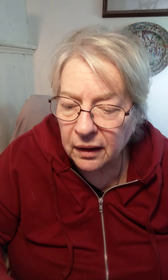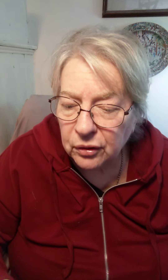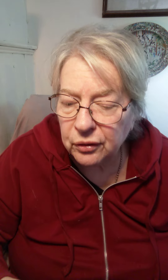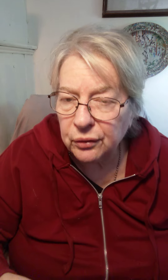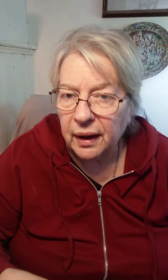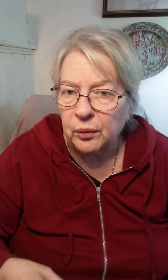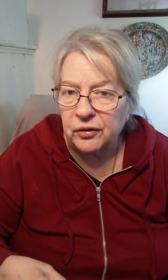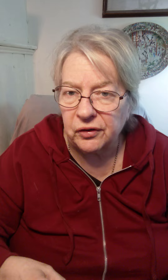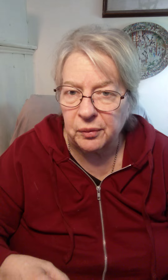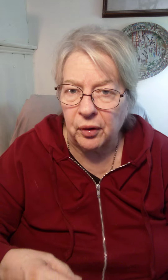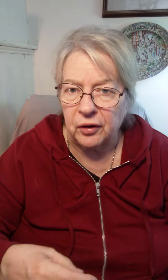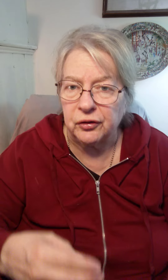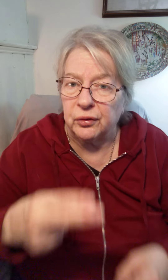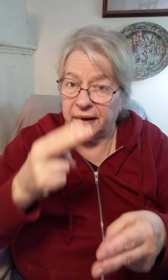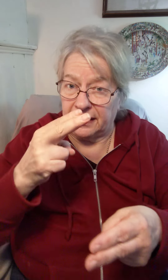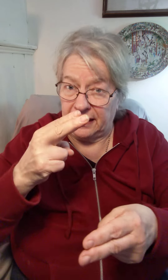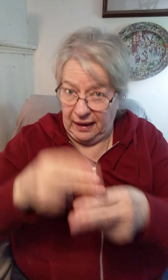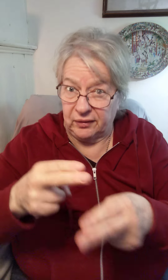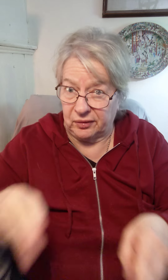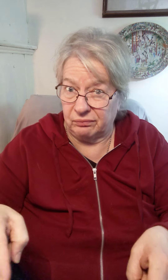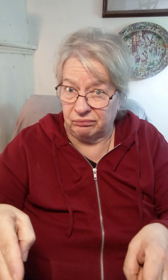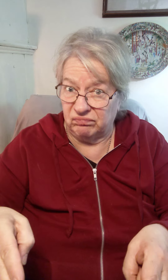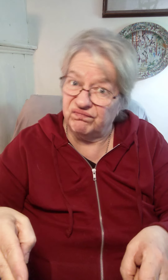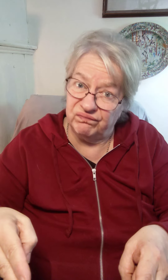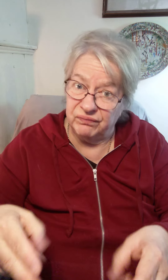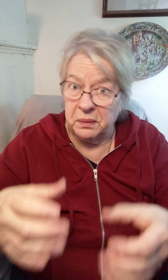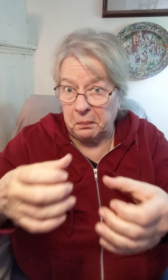You could do that with just a pause too, like eggs.